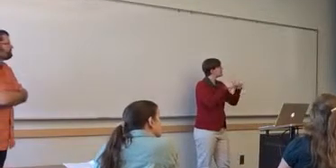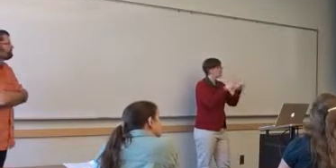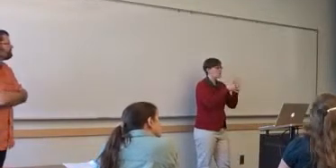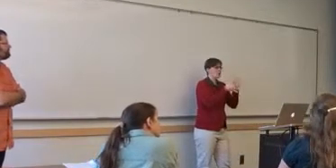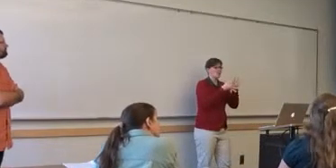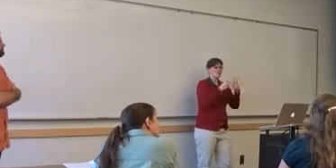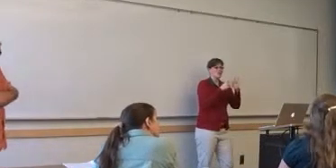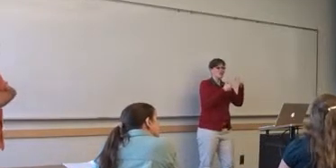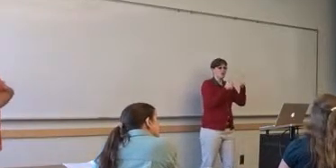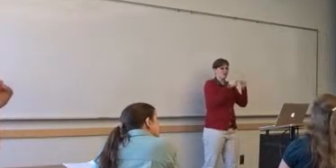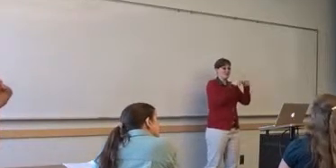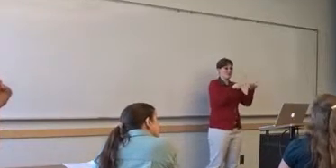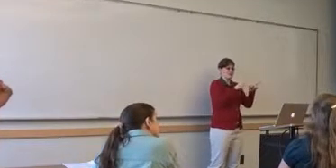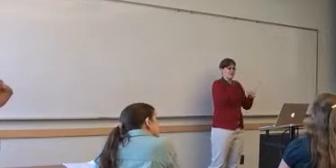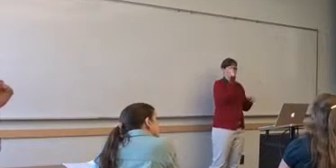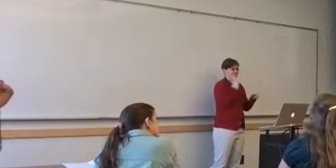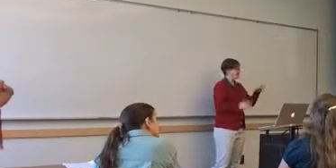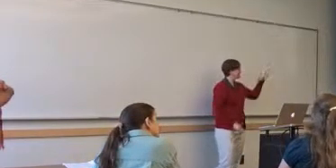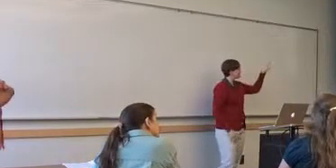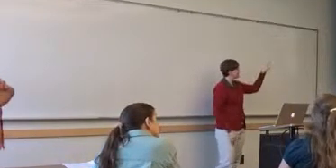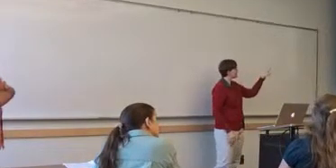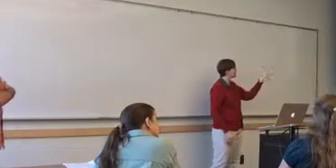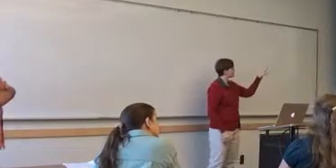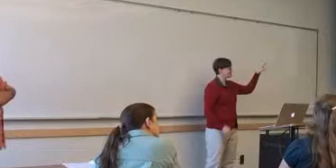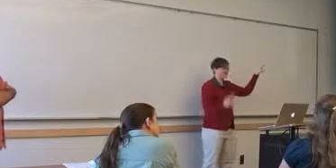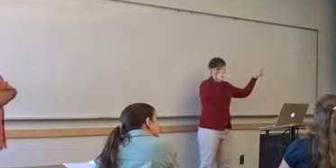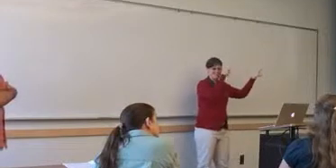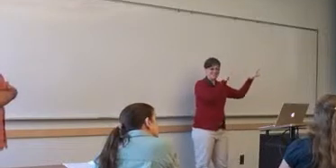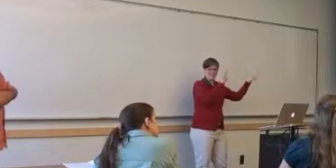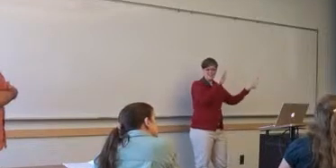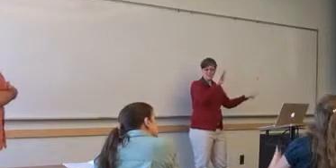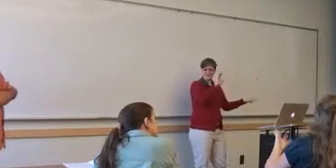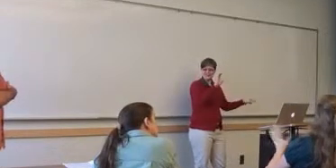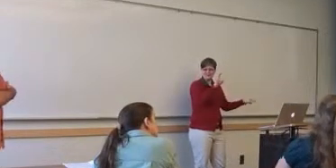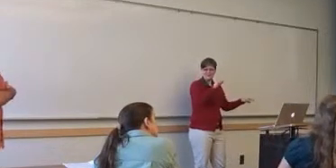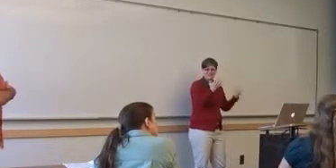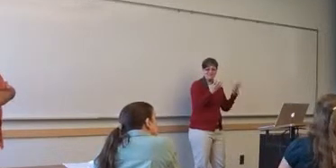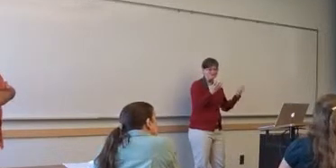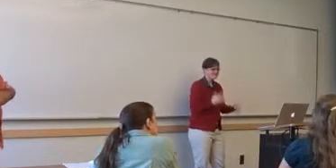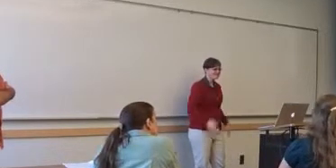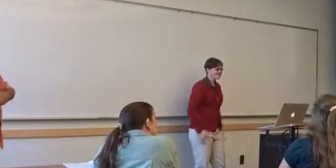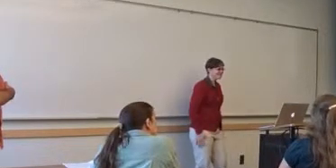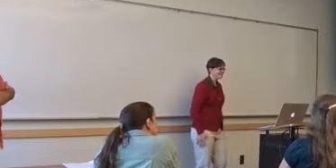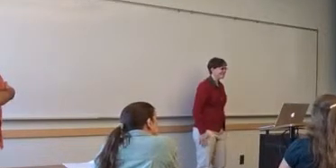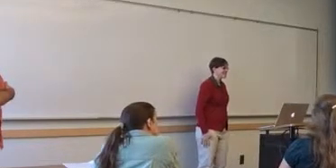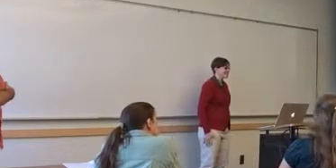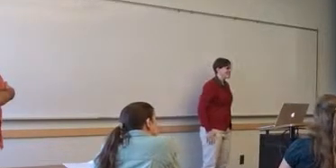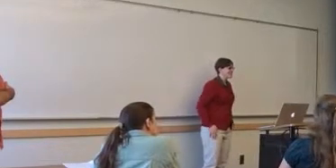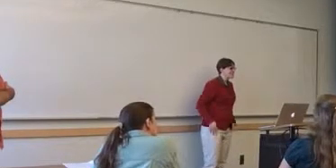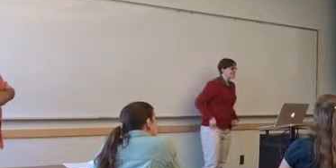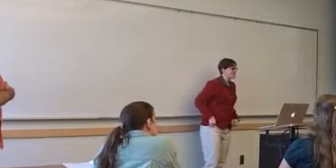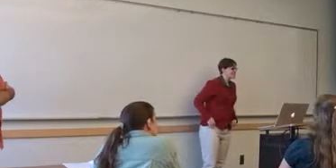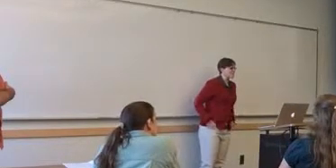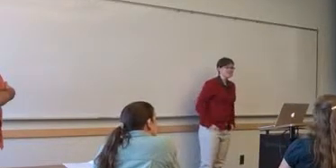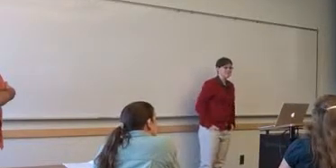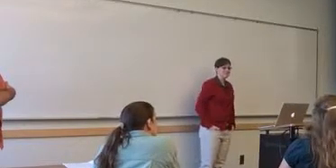So historically, American Sign Language is related to what language? What do you think? A, B, C, or D? A,